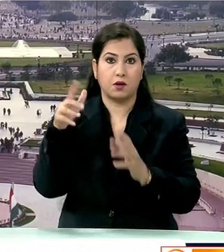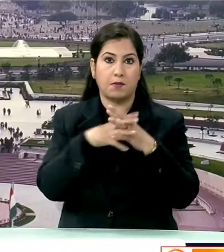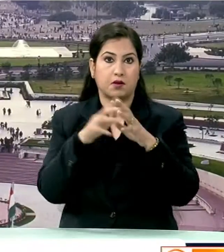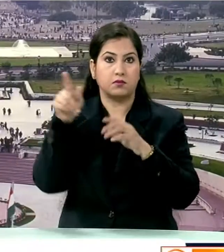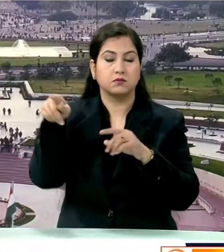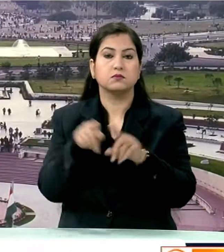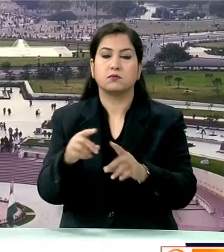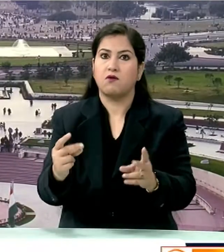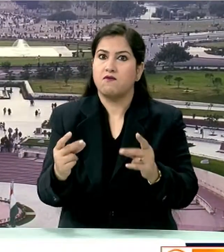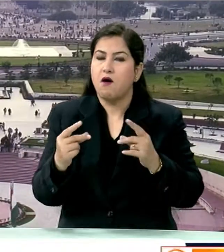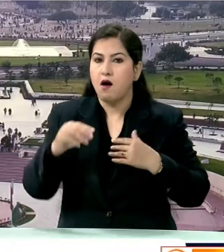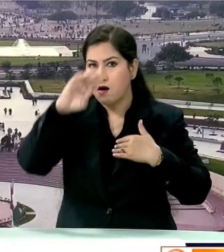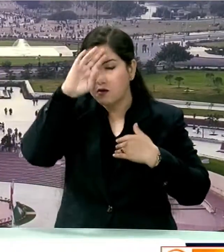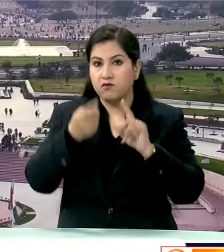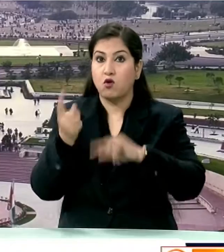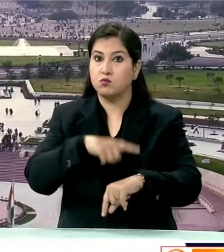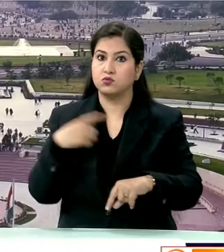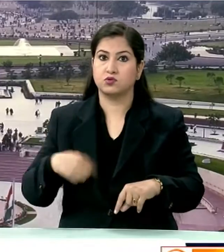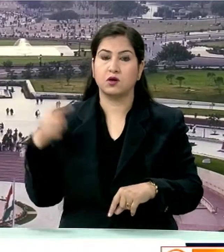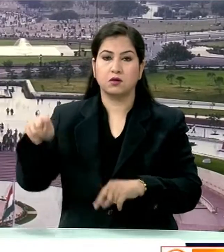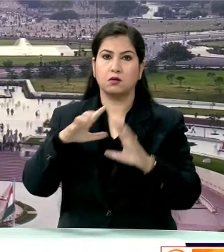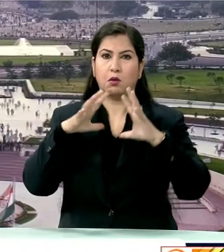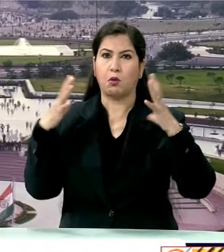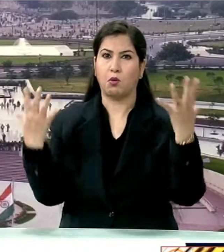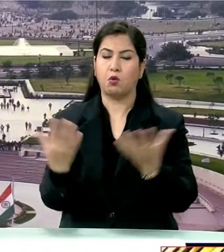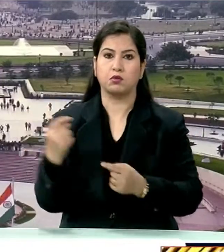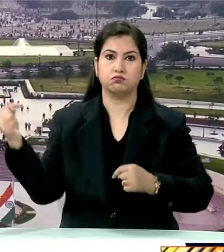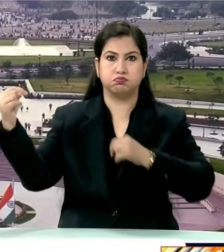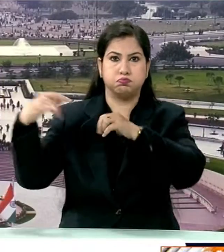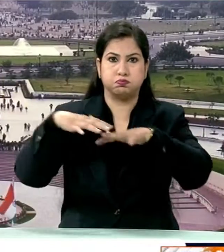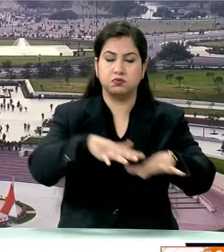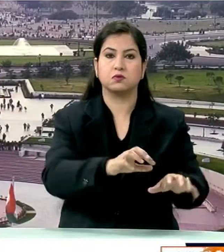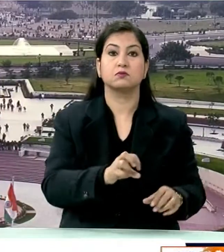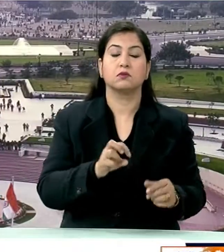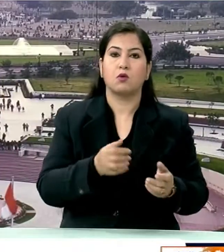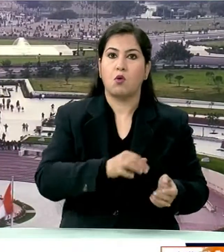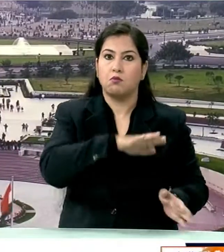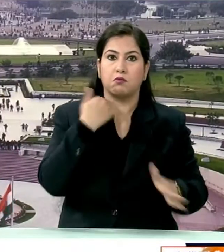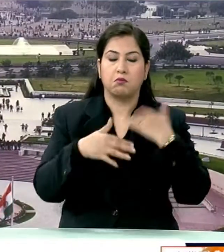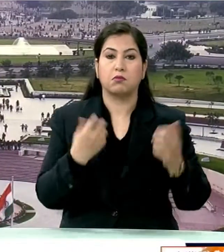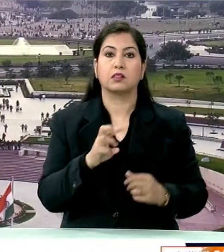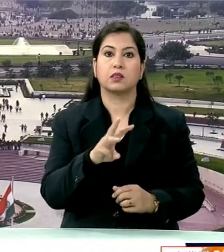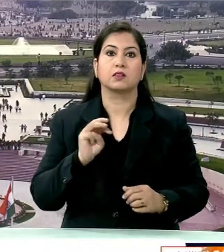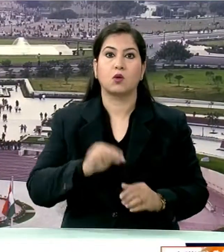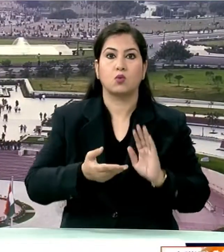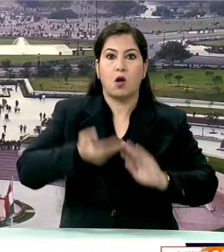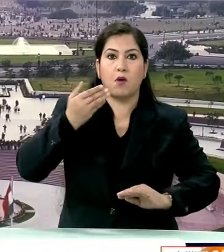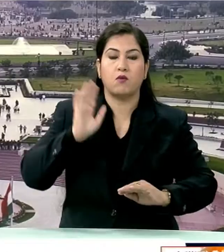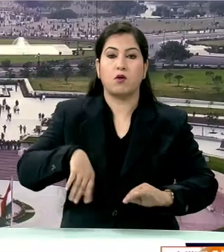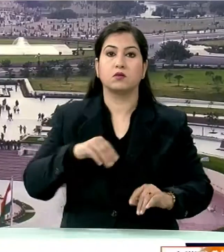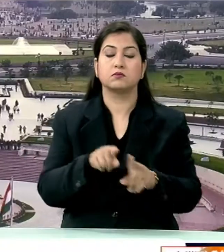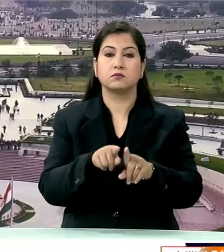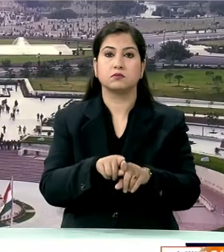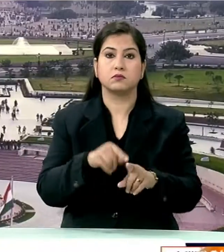spreads fast outside China as global death toll goes past 3,000. World Health Organization says situation can